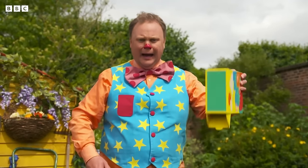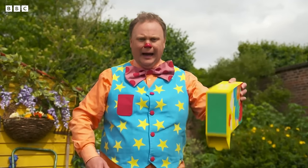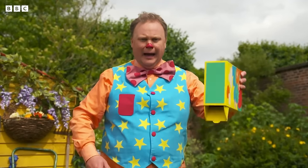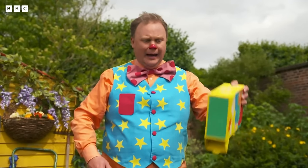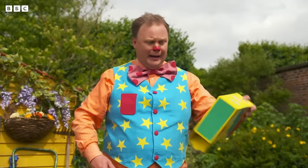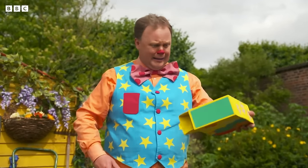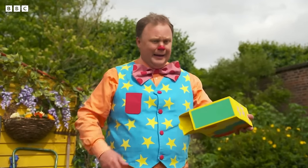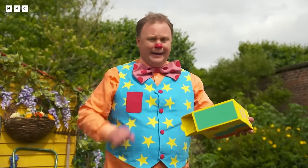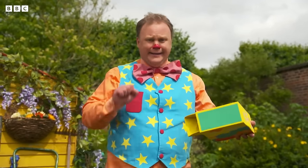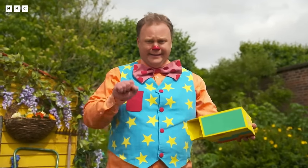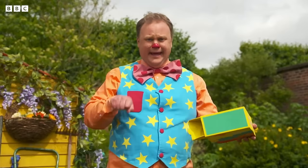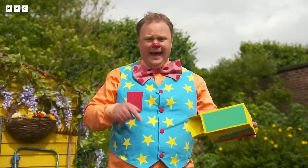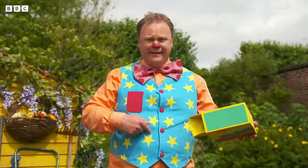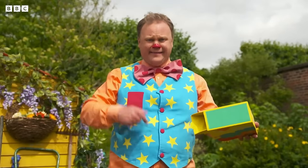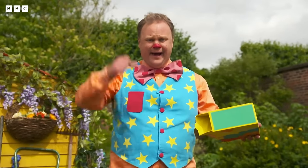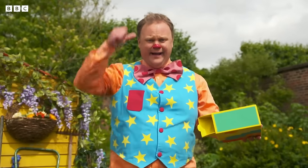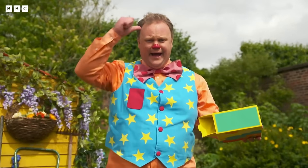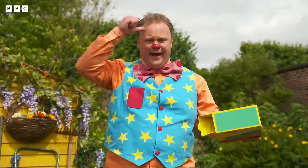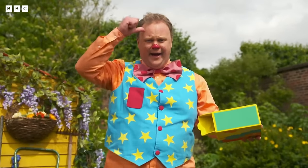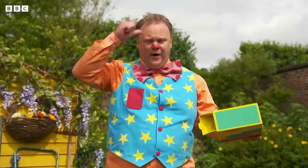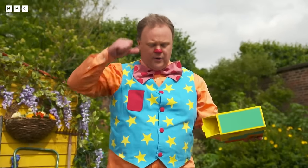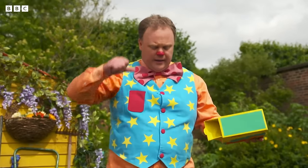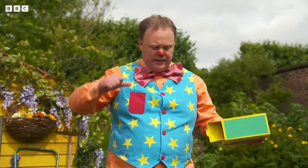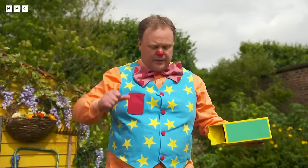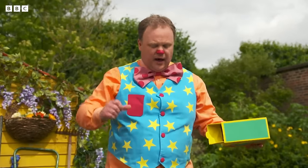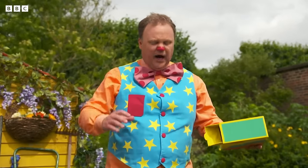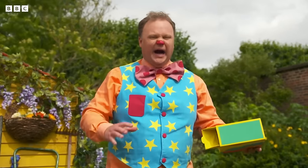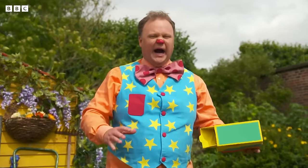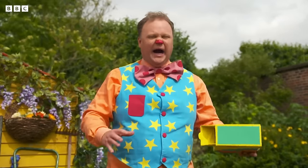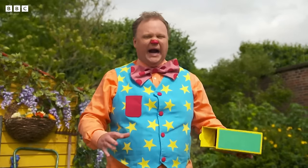much. Yes, I know!